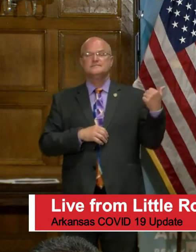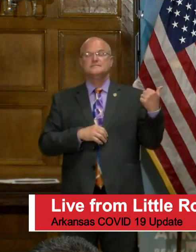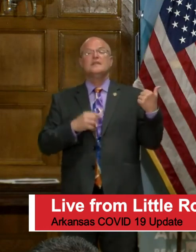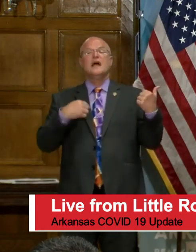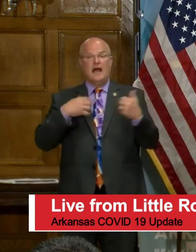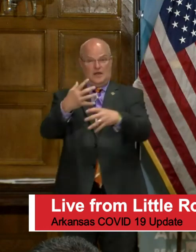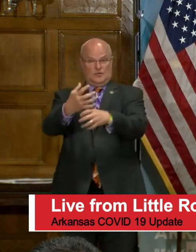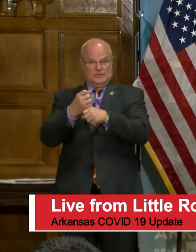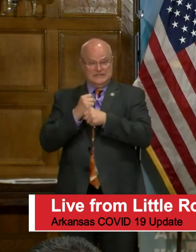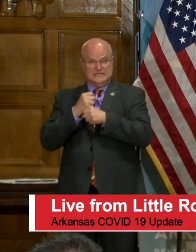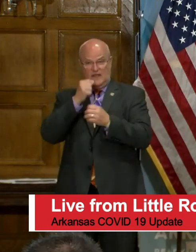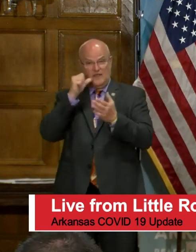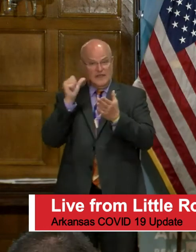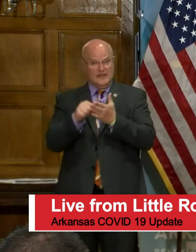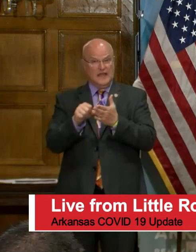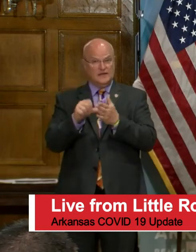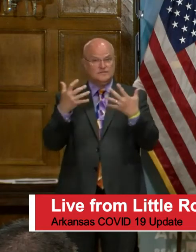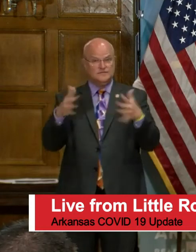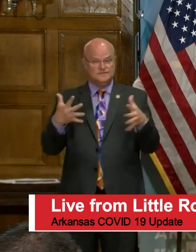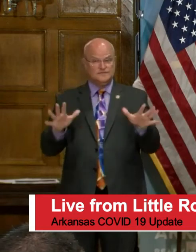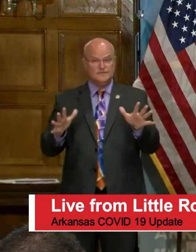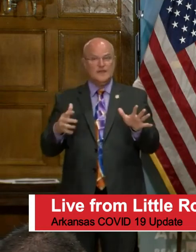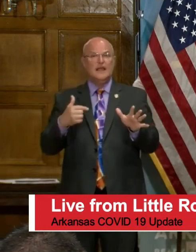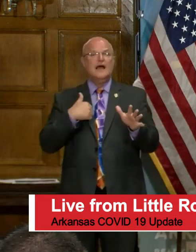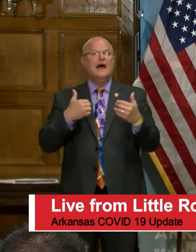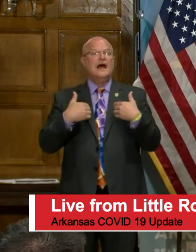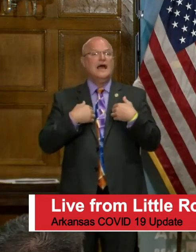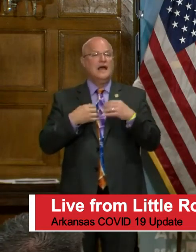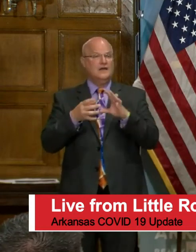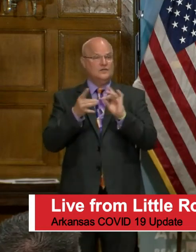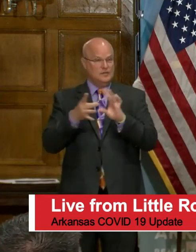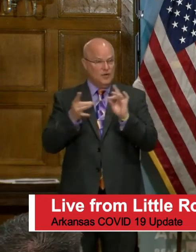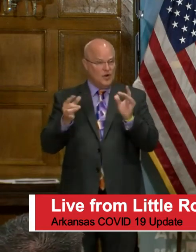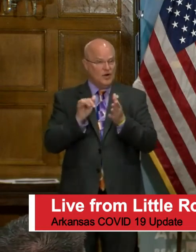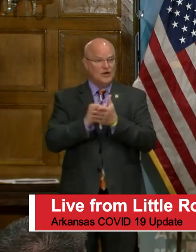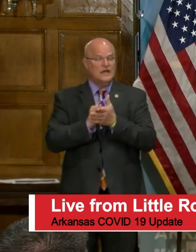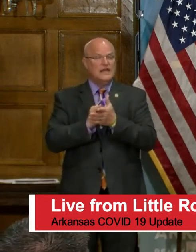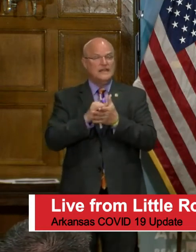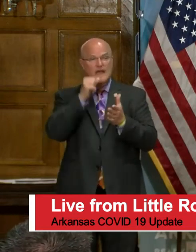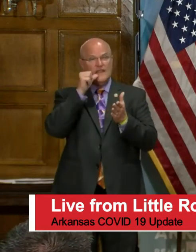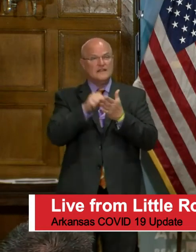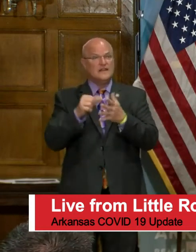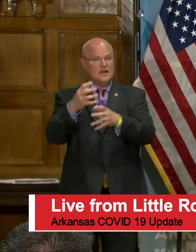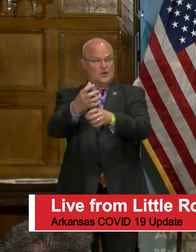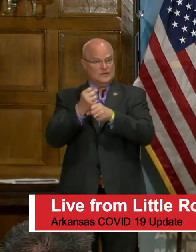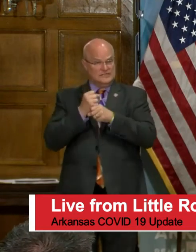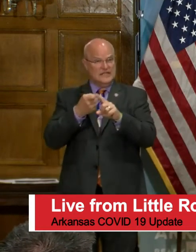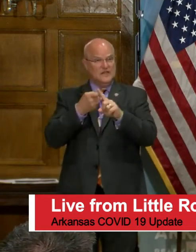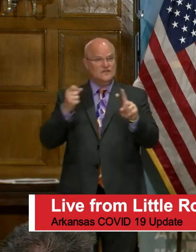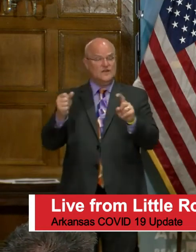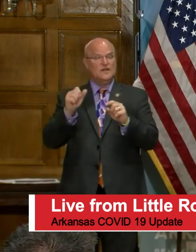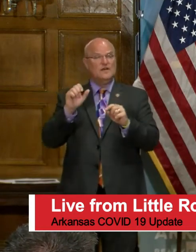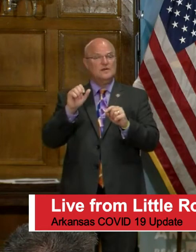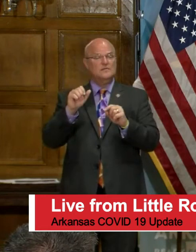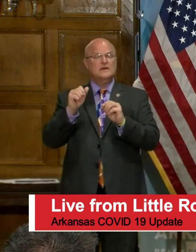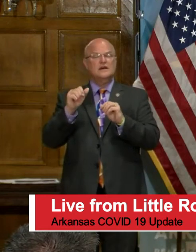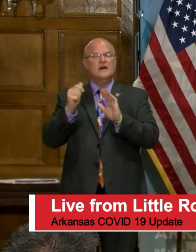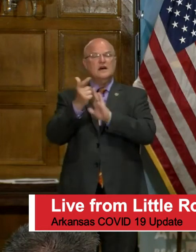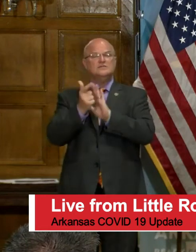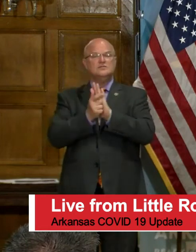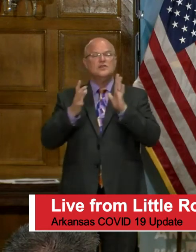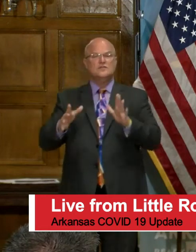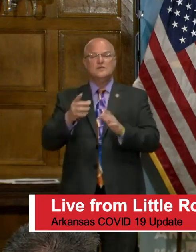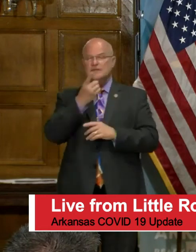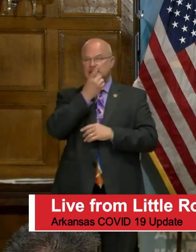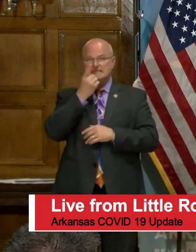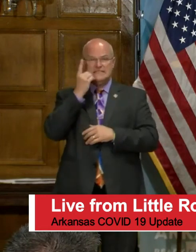I did receive the letter. I have remarked that the letter that I received from the attorney for the Dental